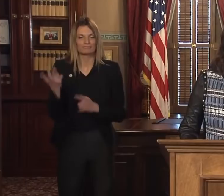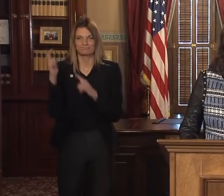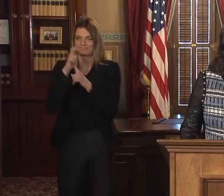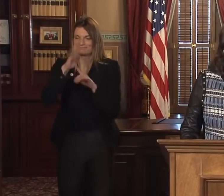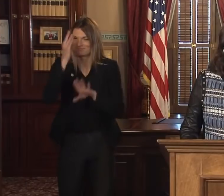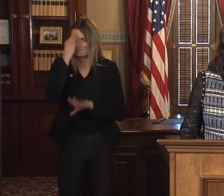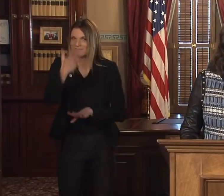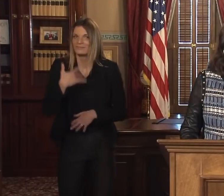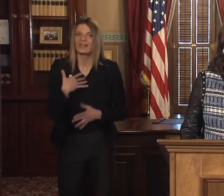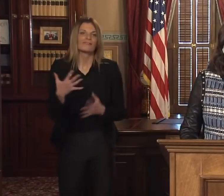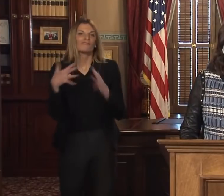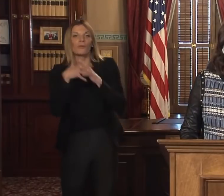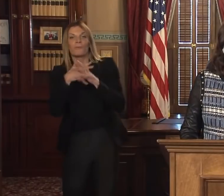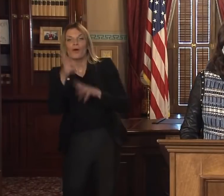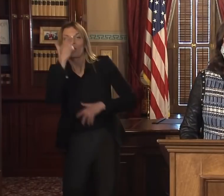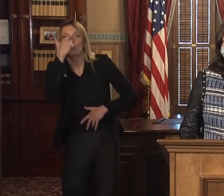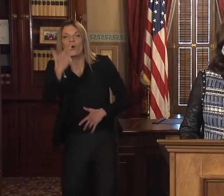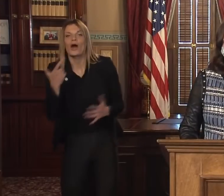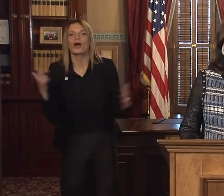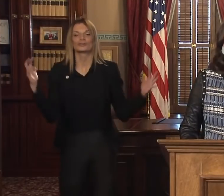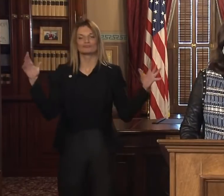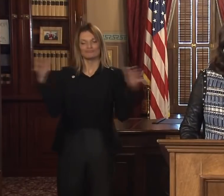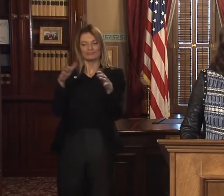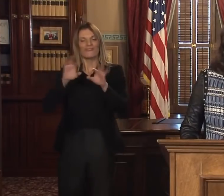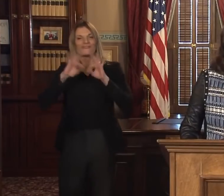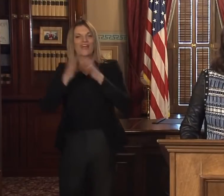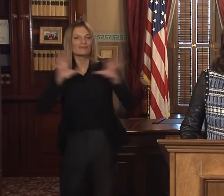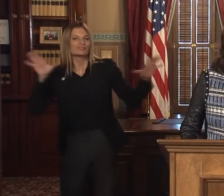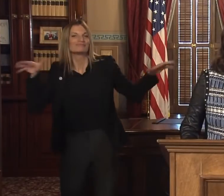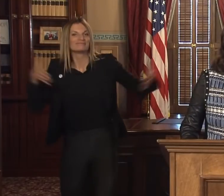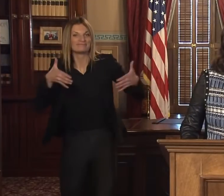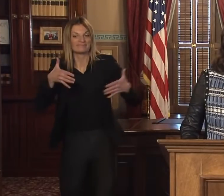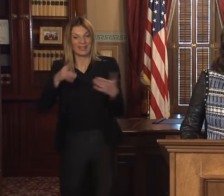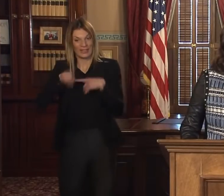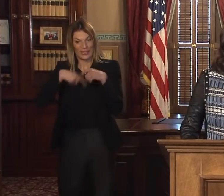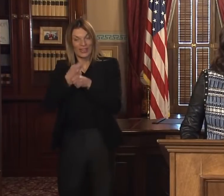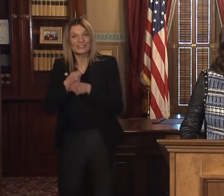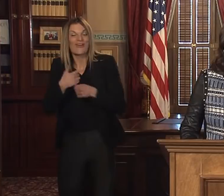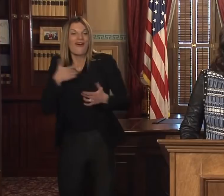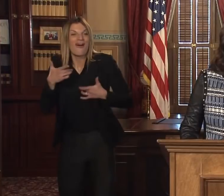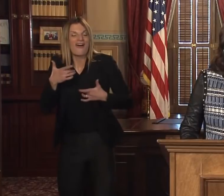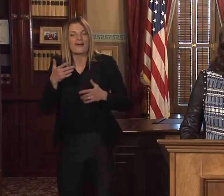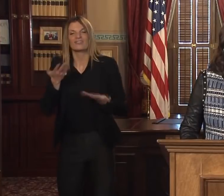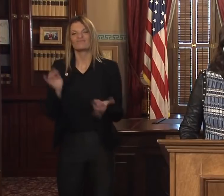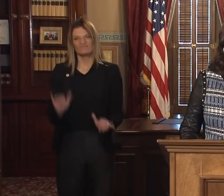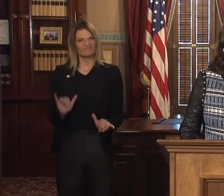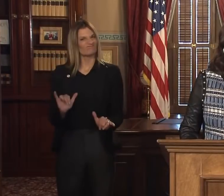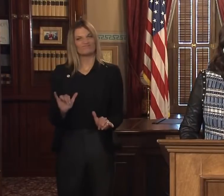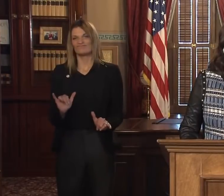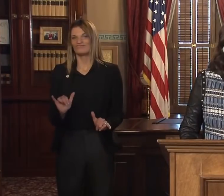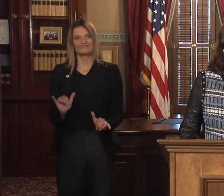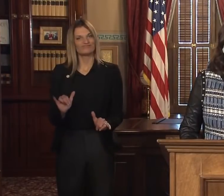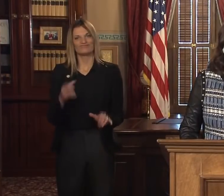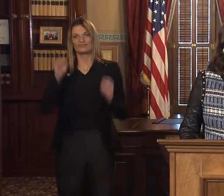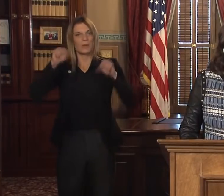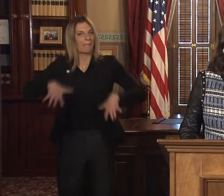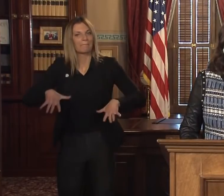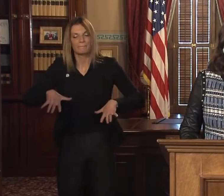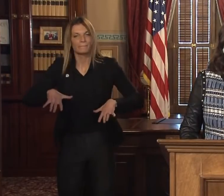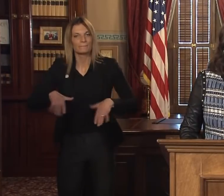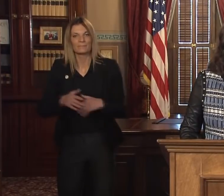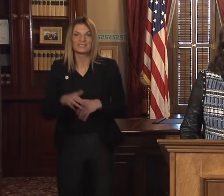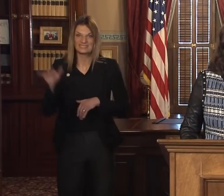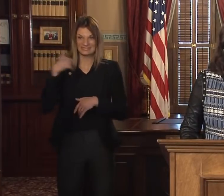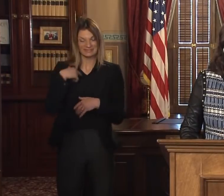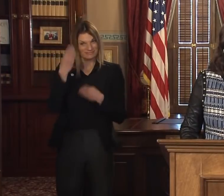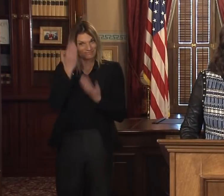on Thanksgiving, gather everyone around. I'm not going to do that this year, and I discourage anyone from doing that this year.